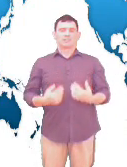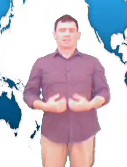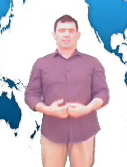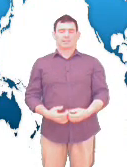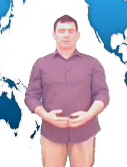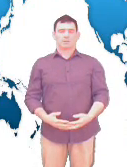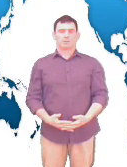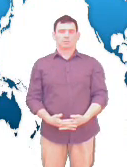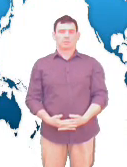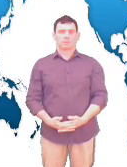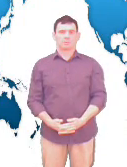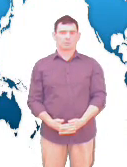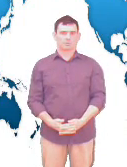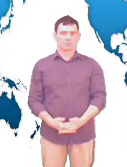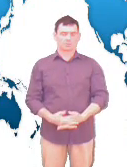Release all that now.